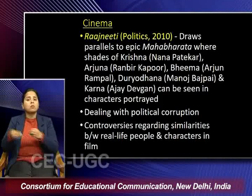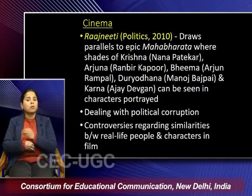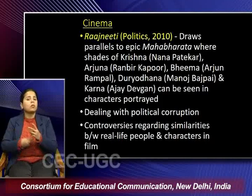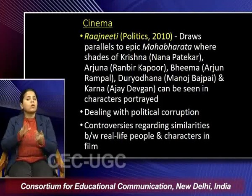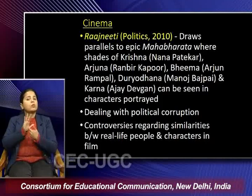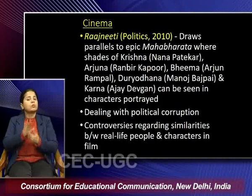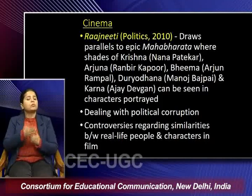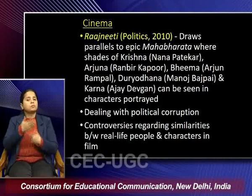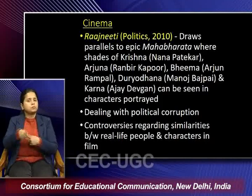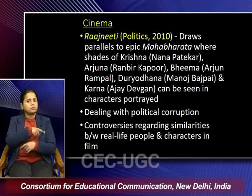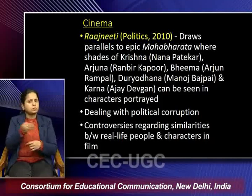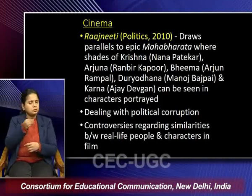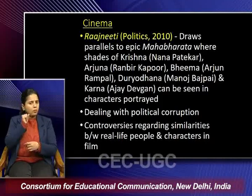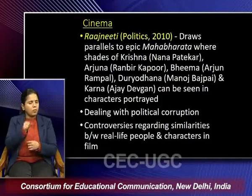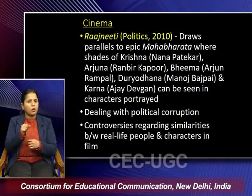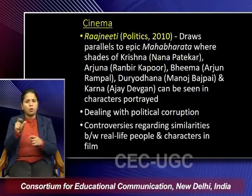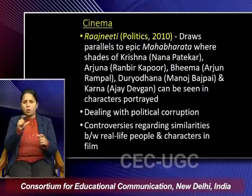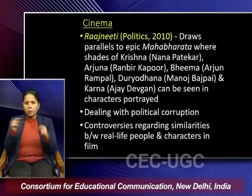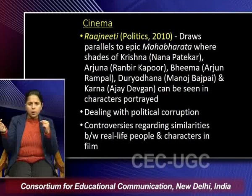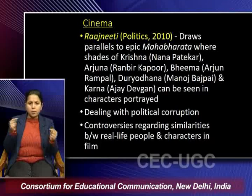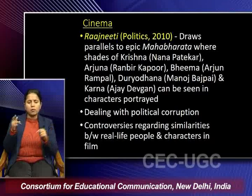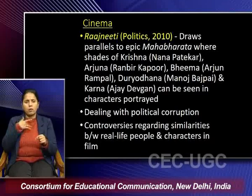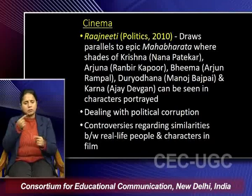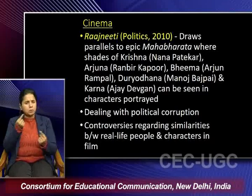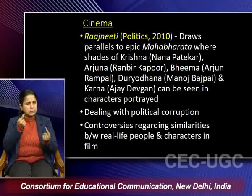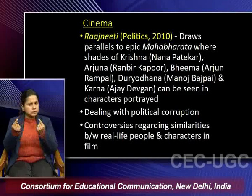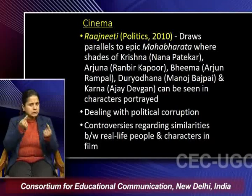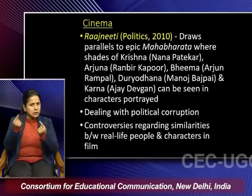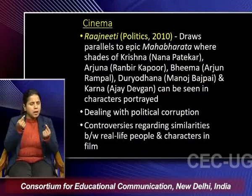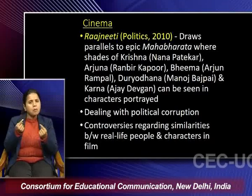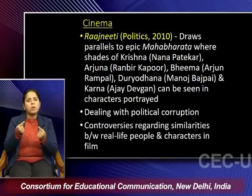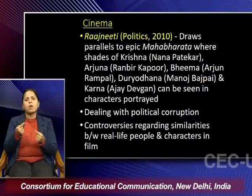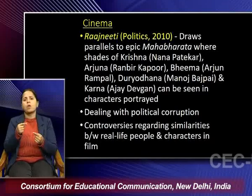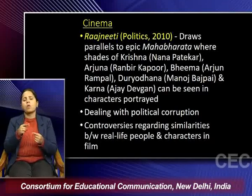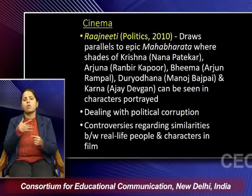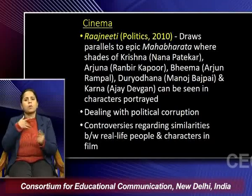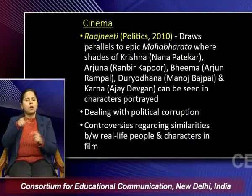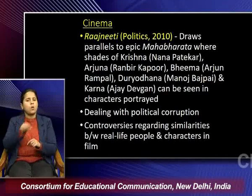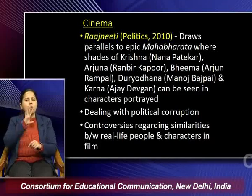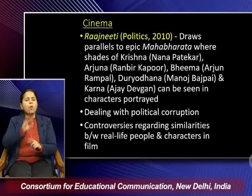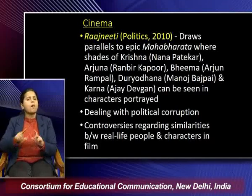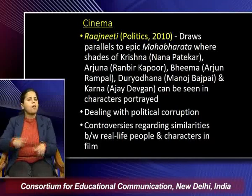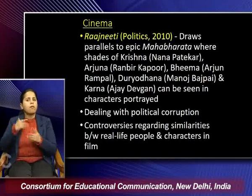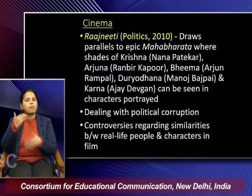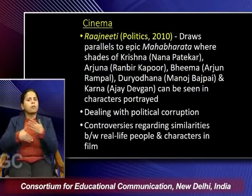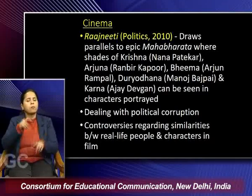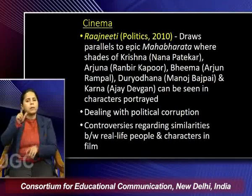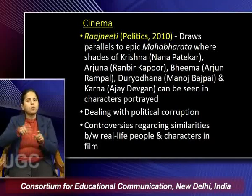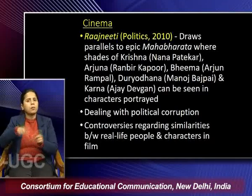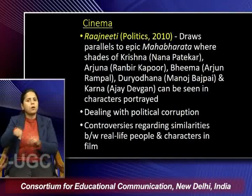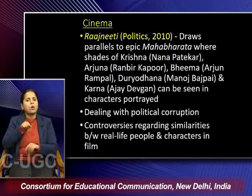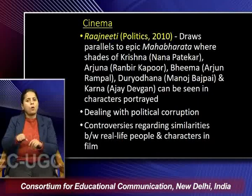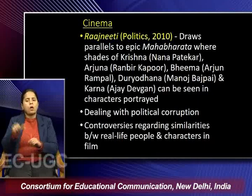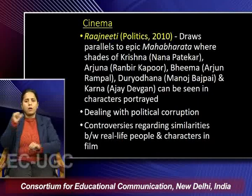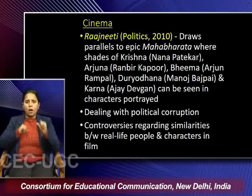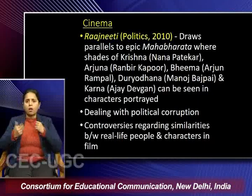it also had certain controversies regarding the similarities between the real life people and the